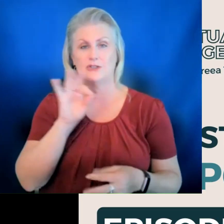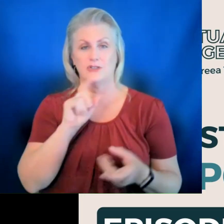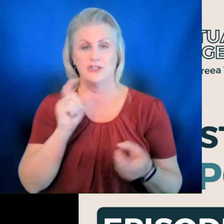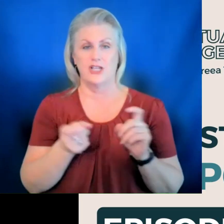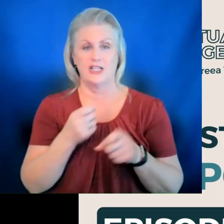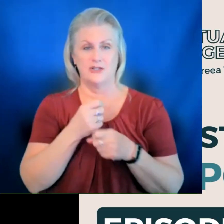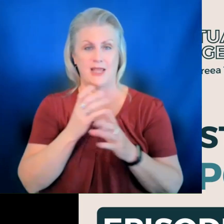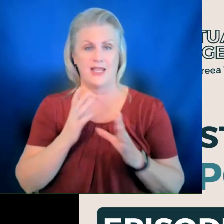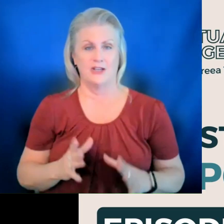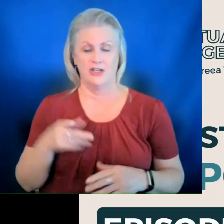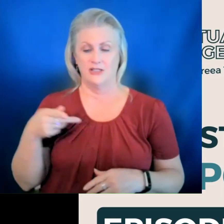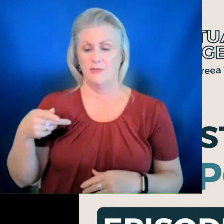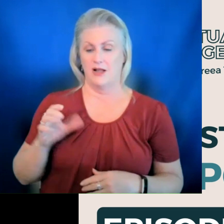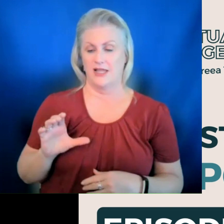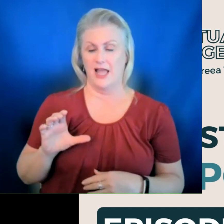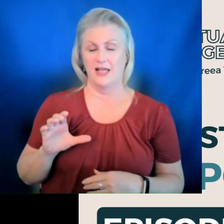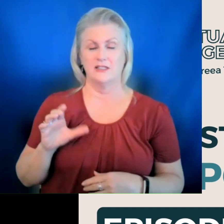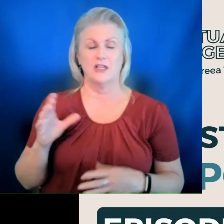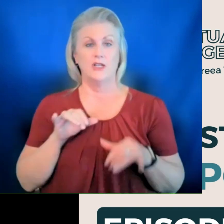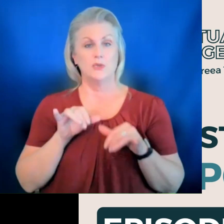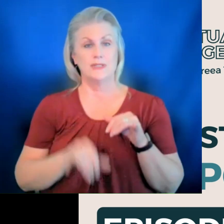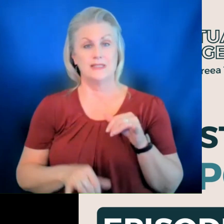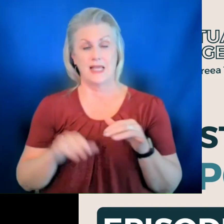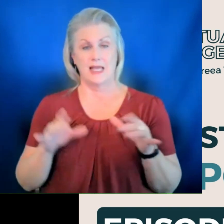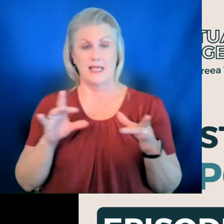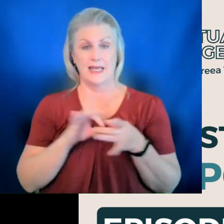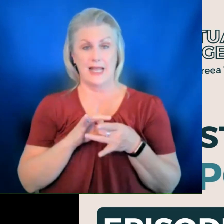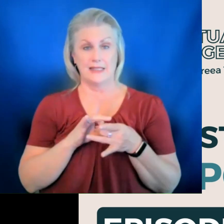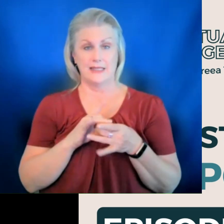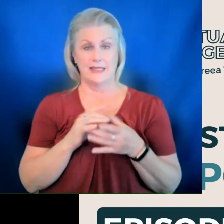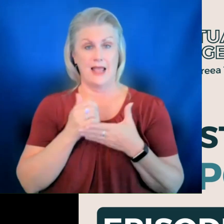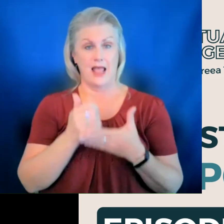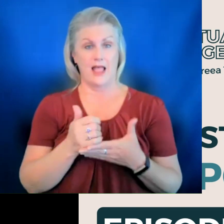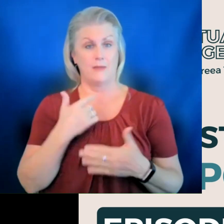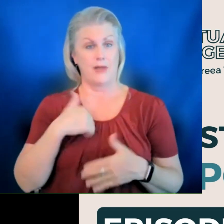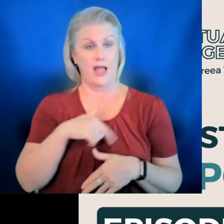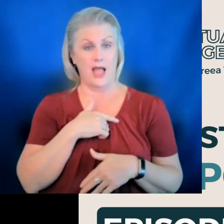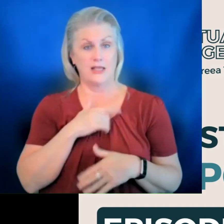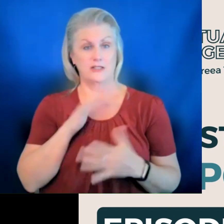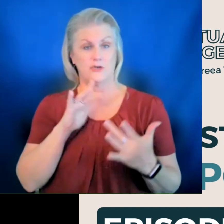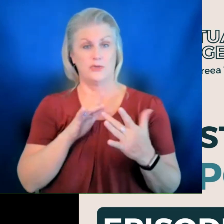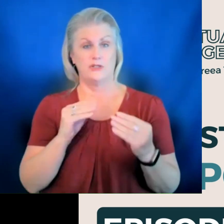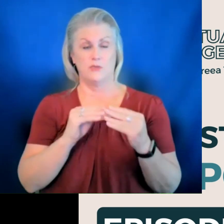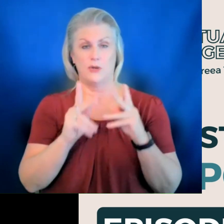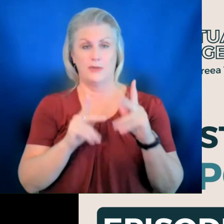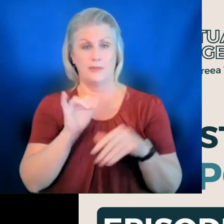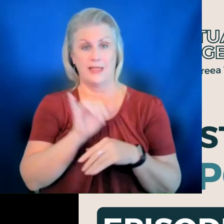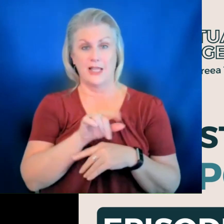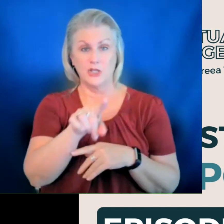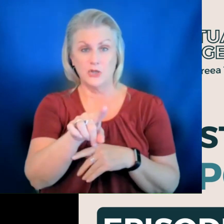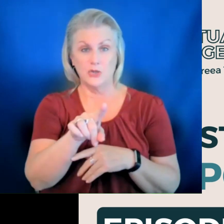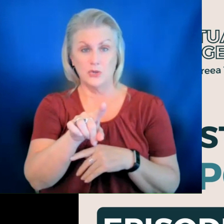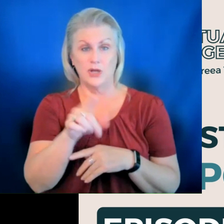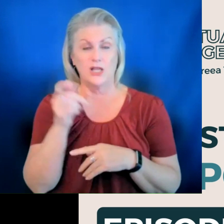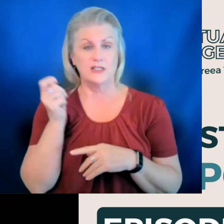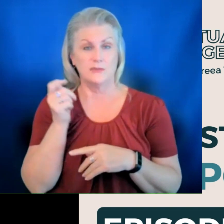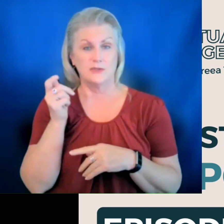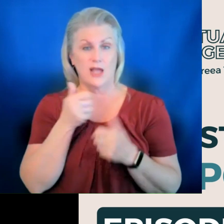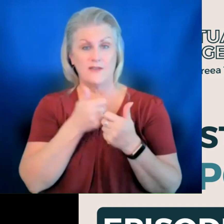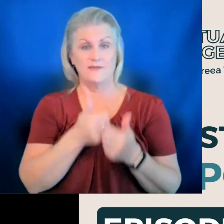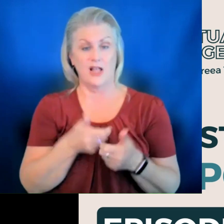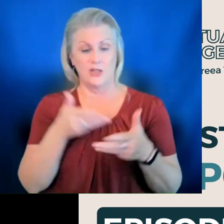Changemakers podcast. To stay connected and help us reach more people like you, please subscribe, follow, and leave a